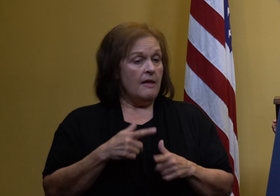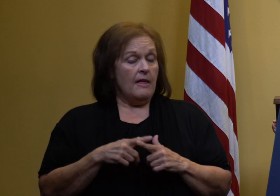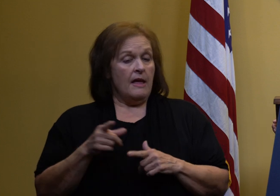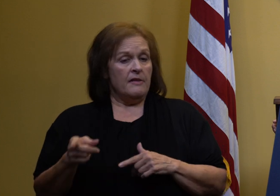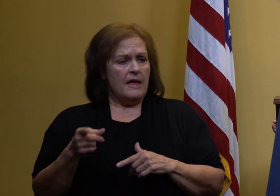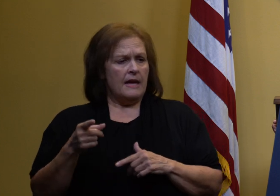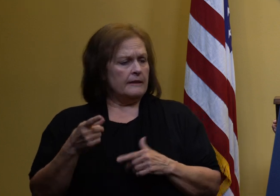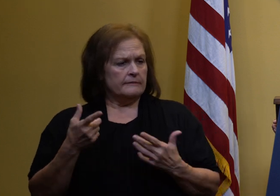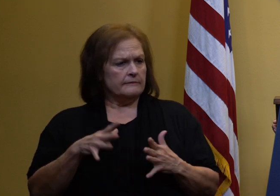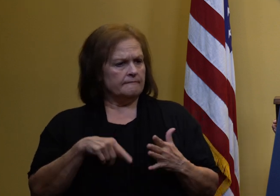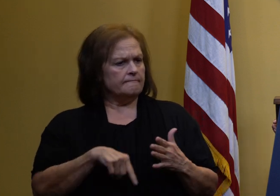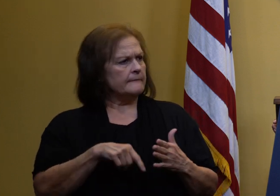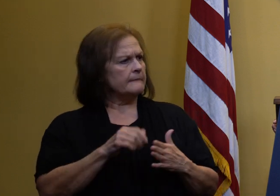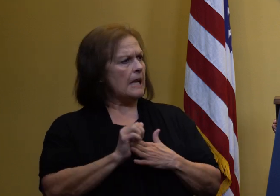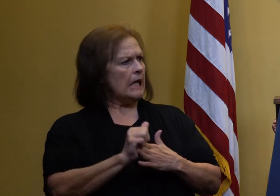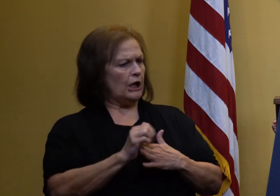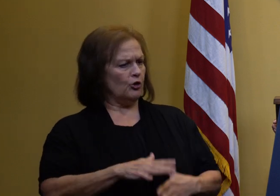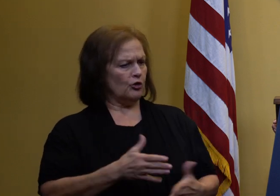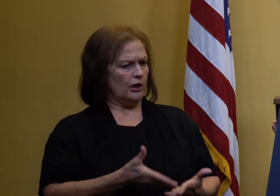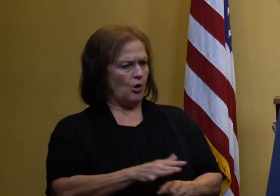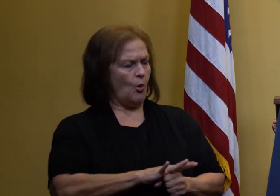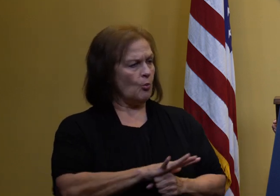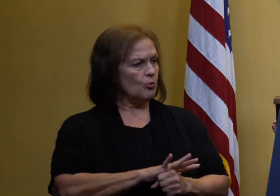initially local leadership.